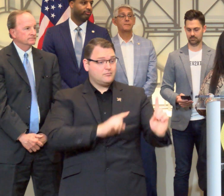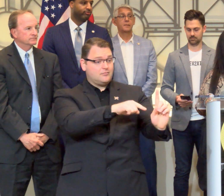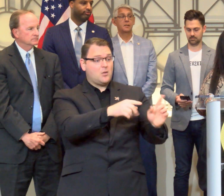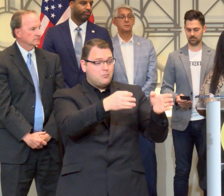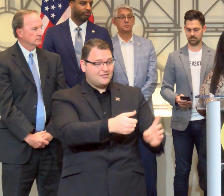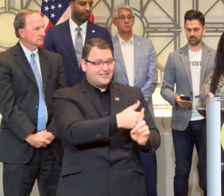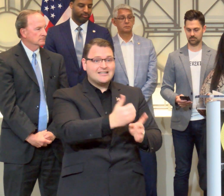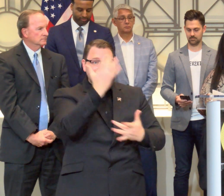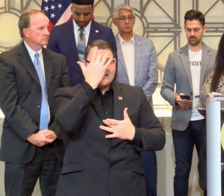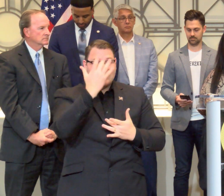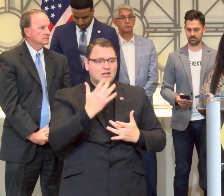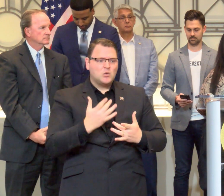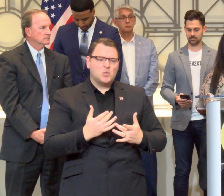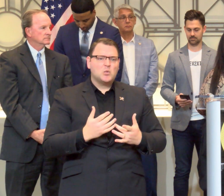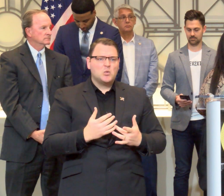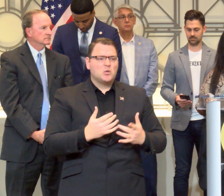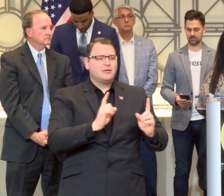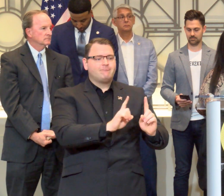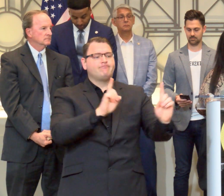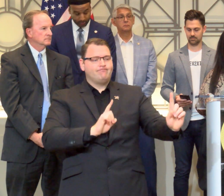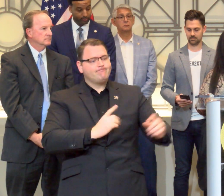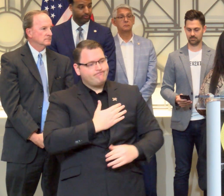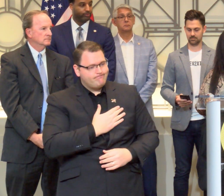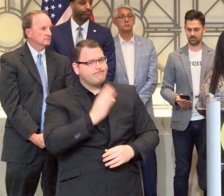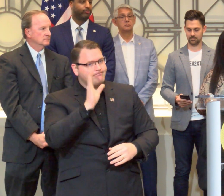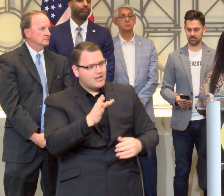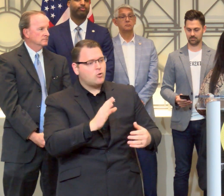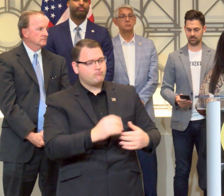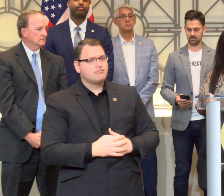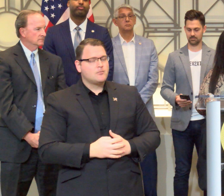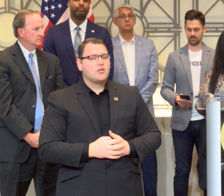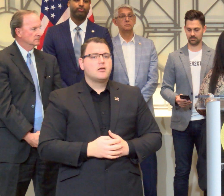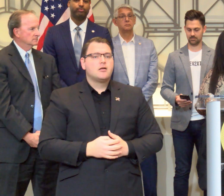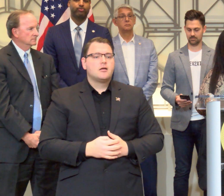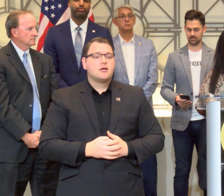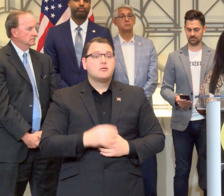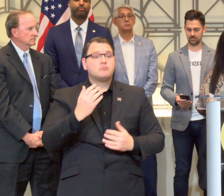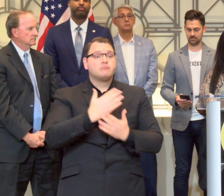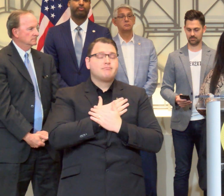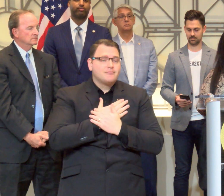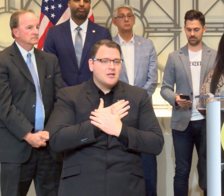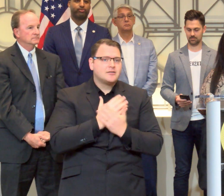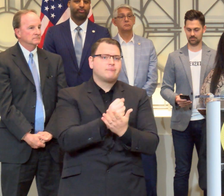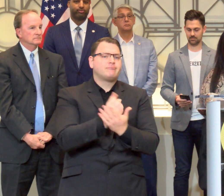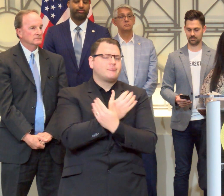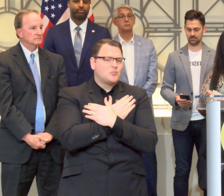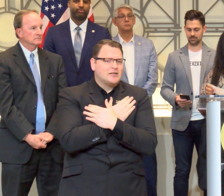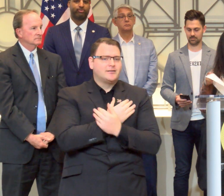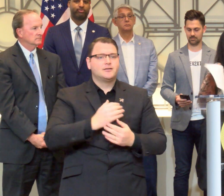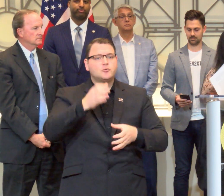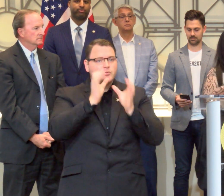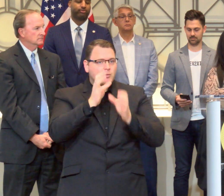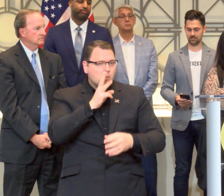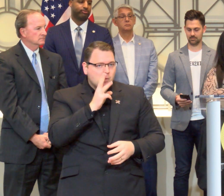are at higher risk for coronavirus. Get plenty of rest, drink plenty of fluids, eat healthy foods, and manage your stress to